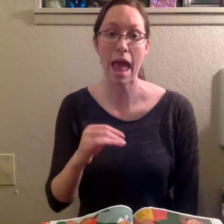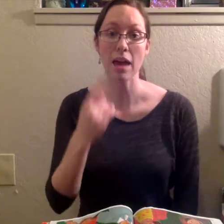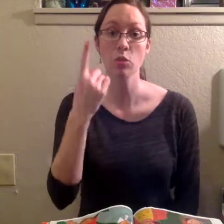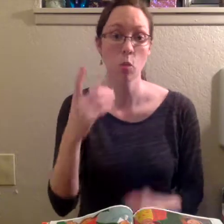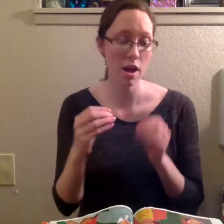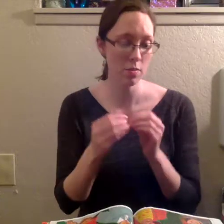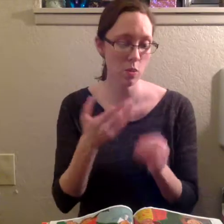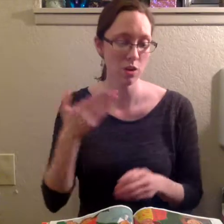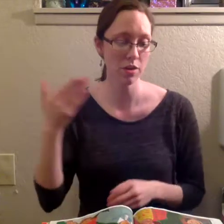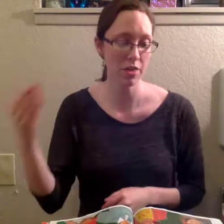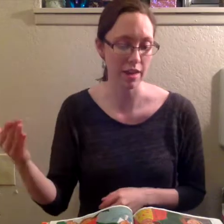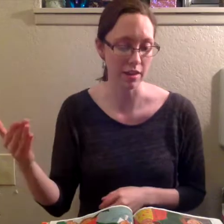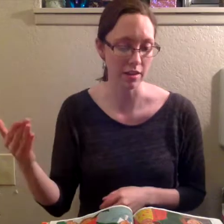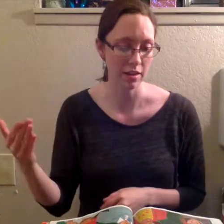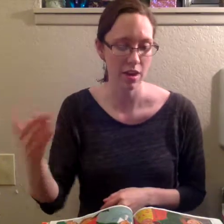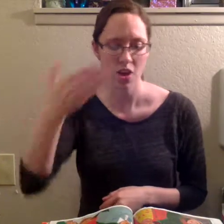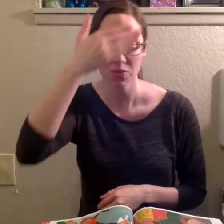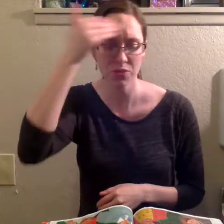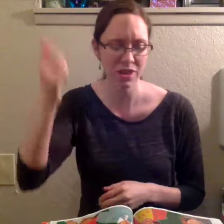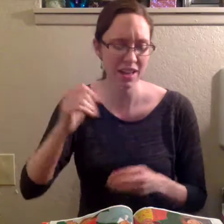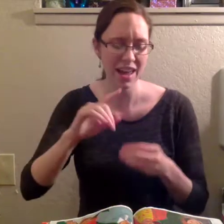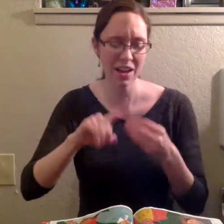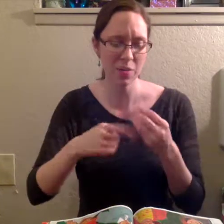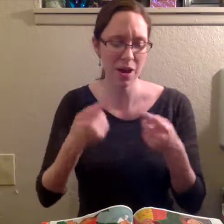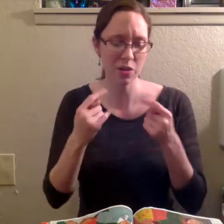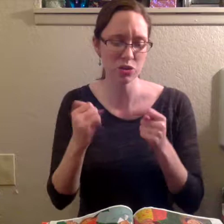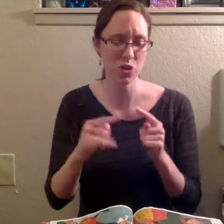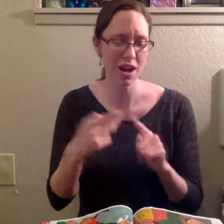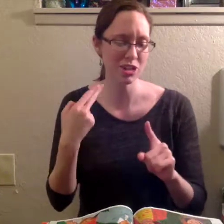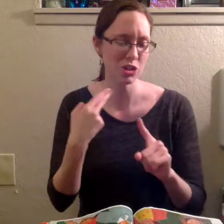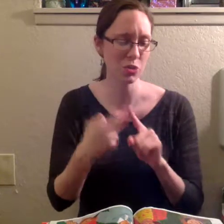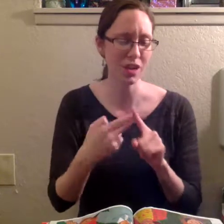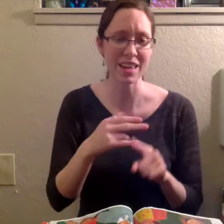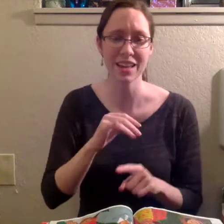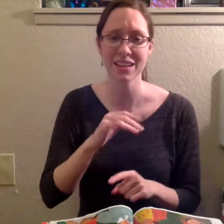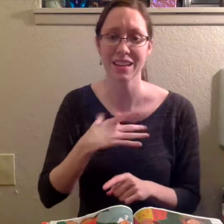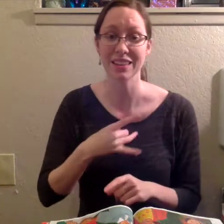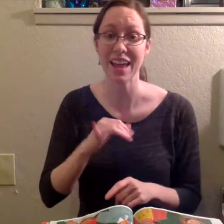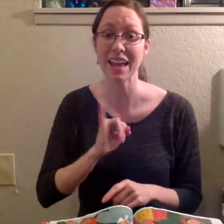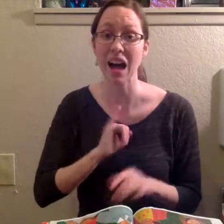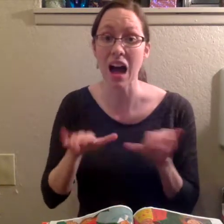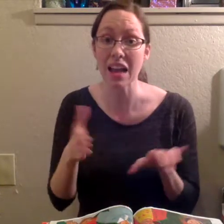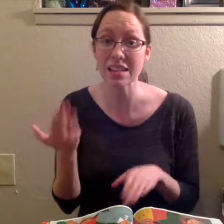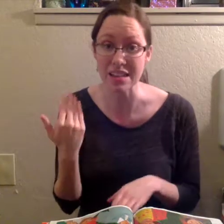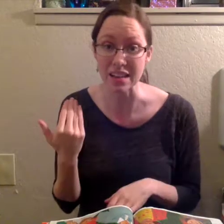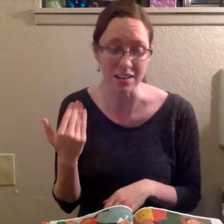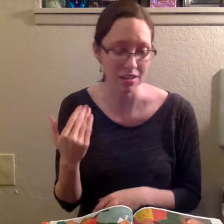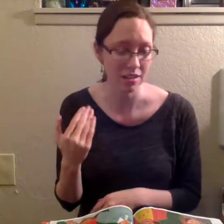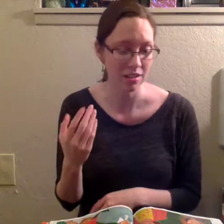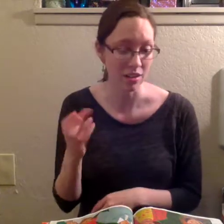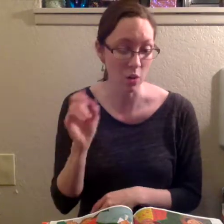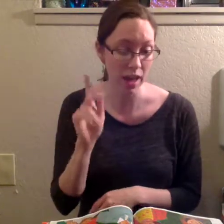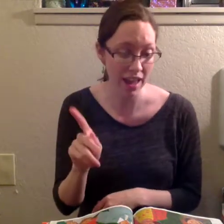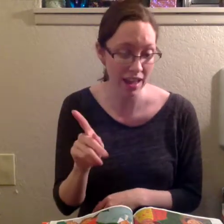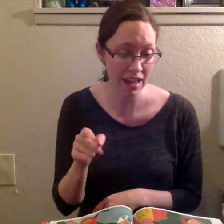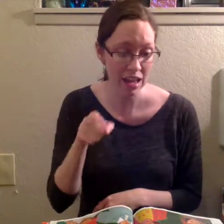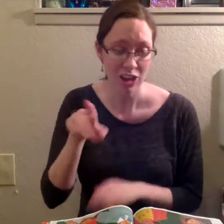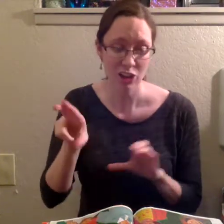"And one more thing. Forget about trying to hit like I did, okay? You